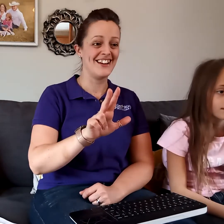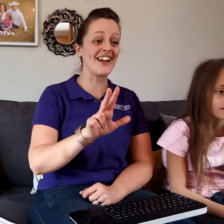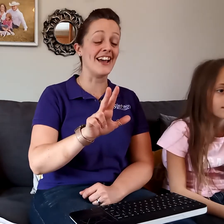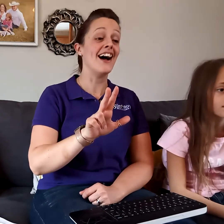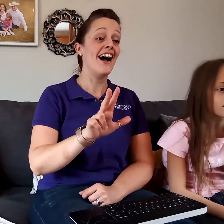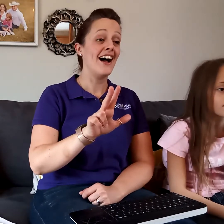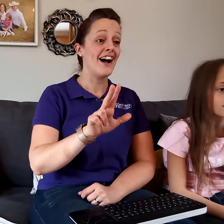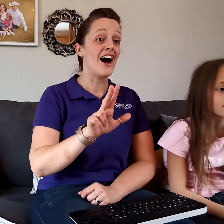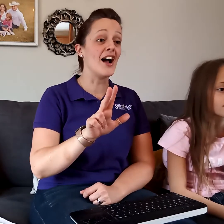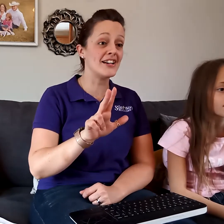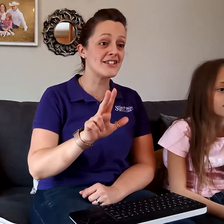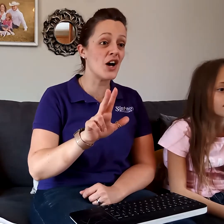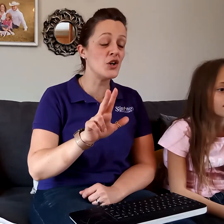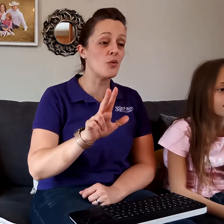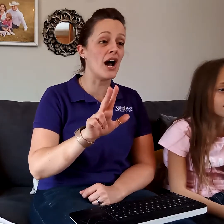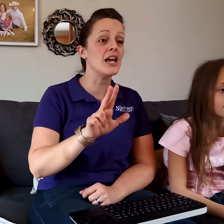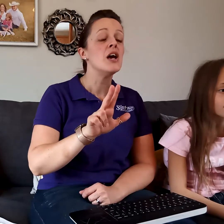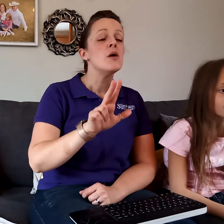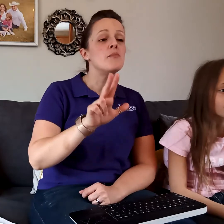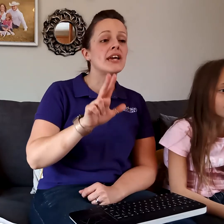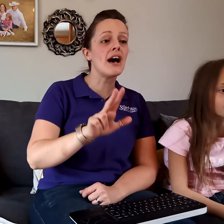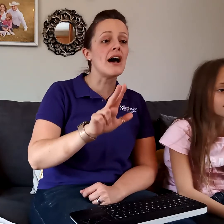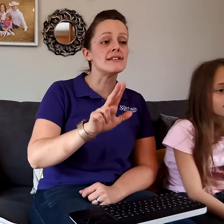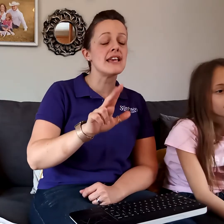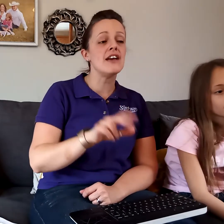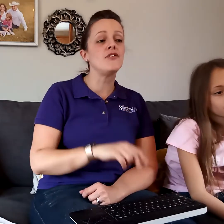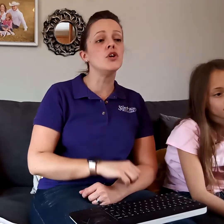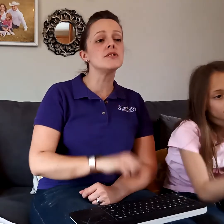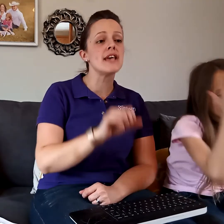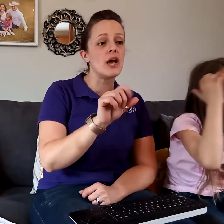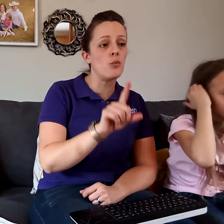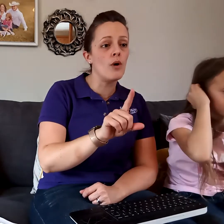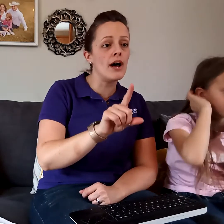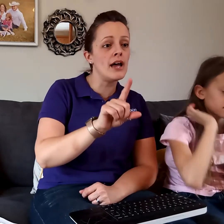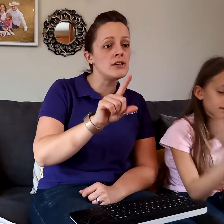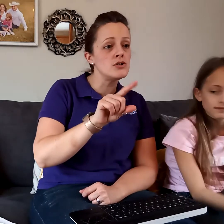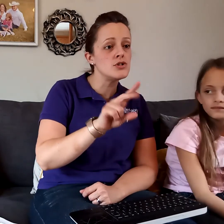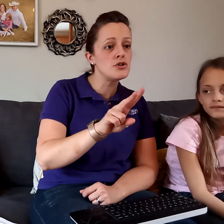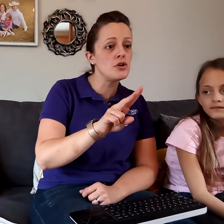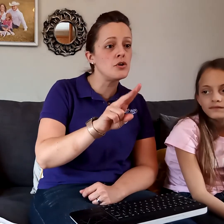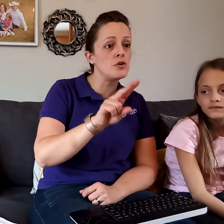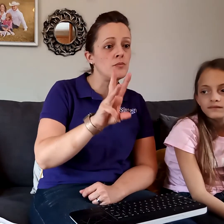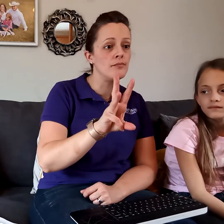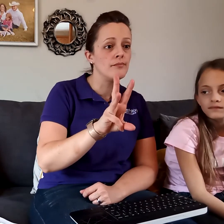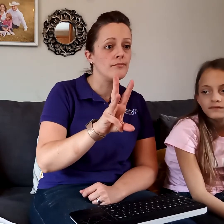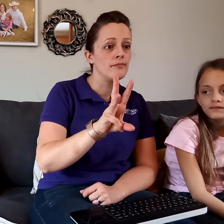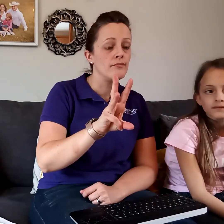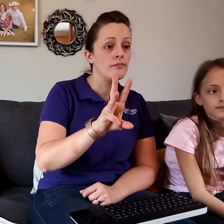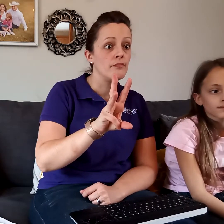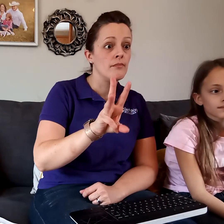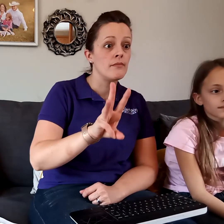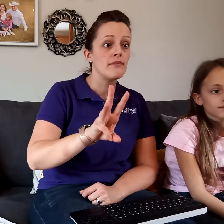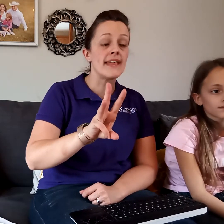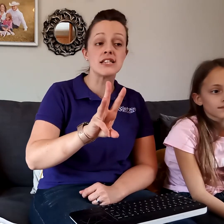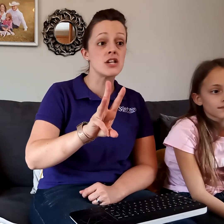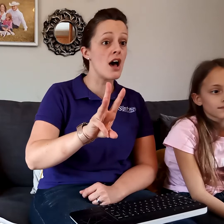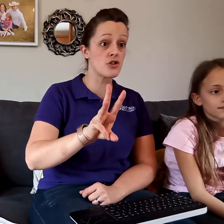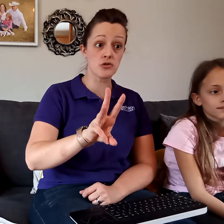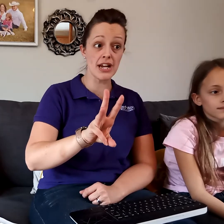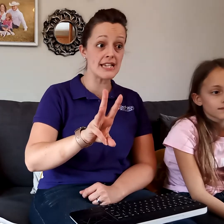Okay. I'm going to tell you why. Because if you say 1, 2, that's not 3 in